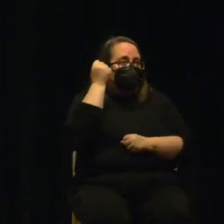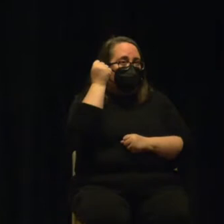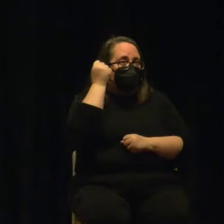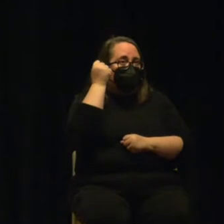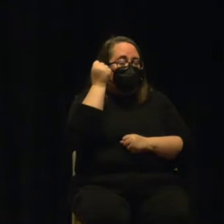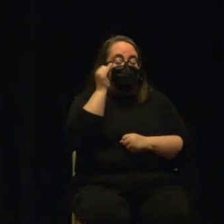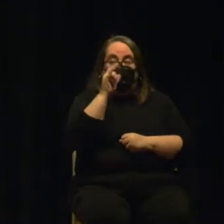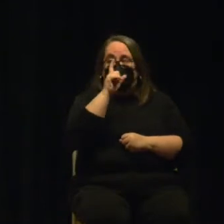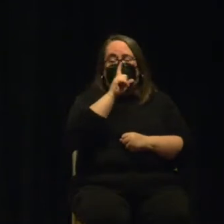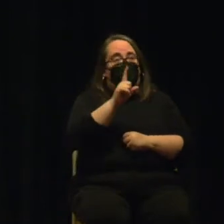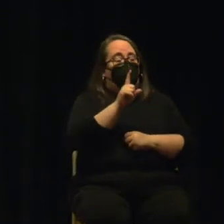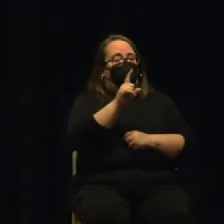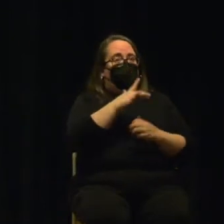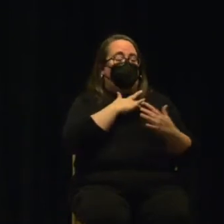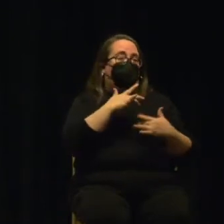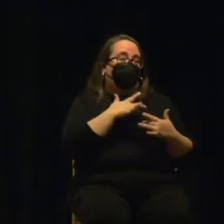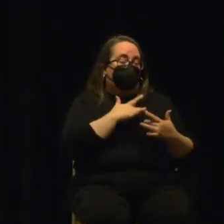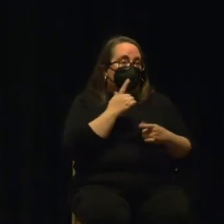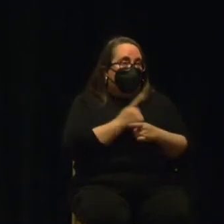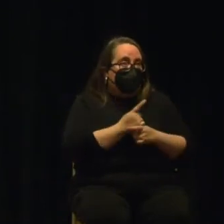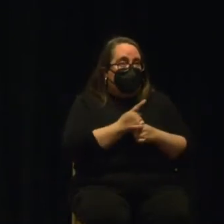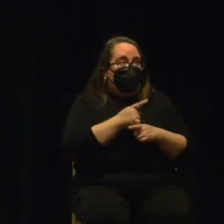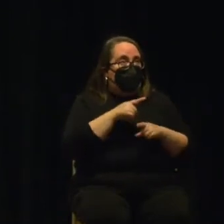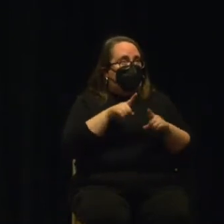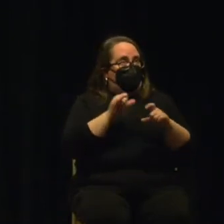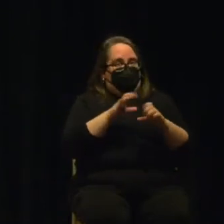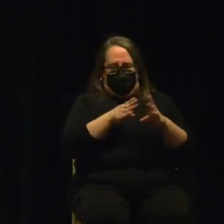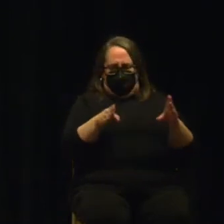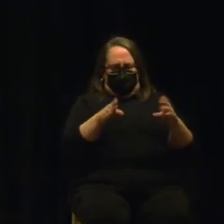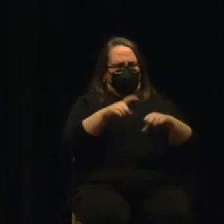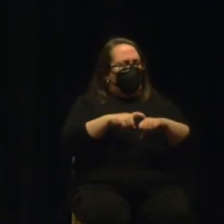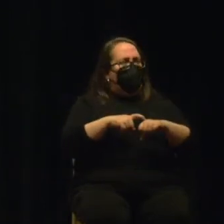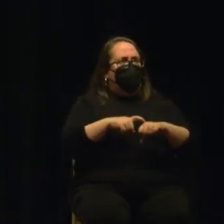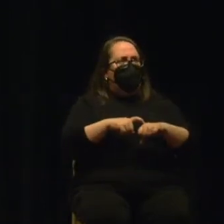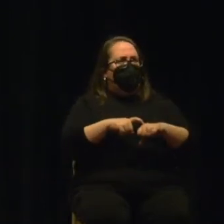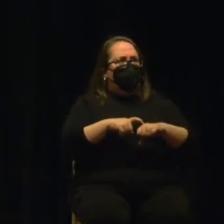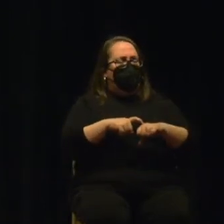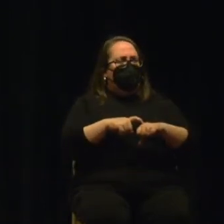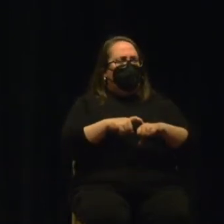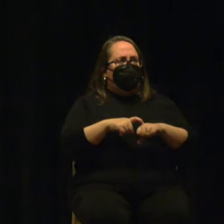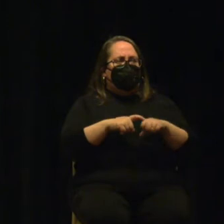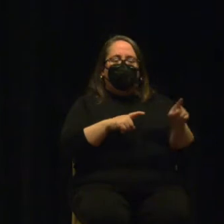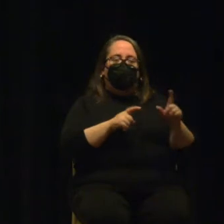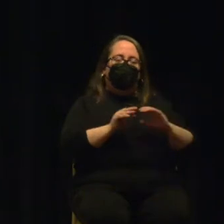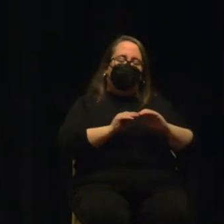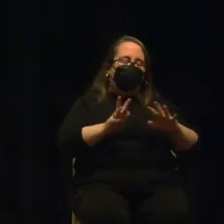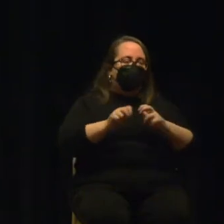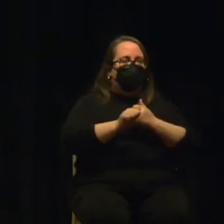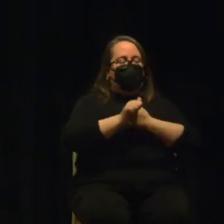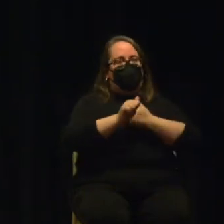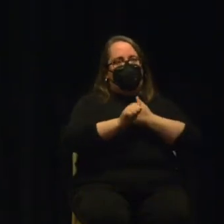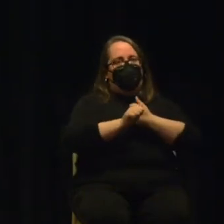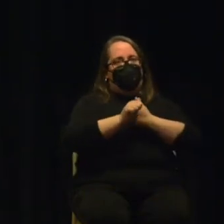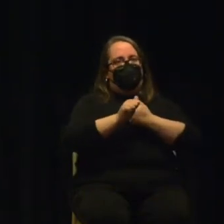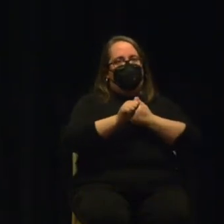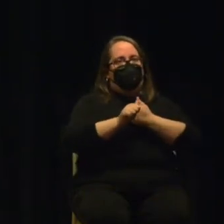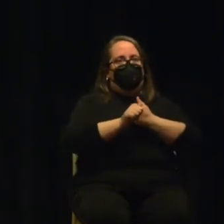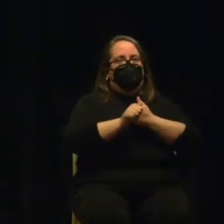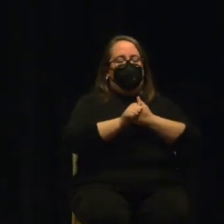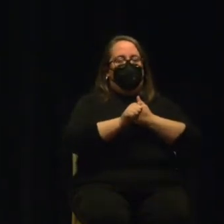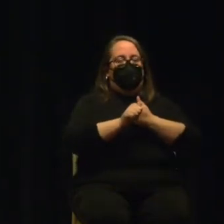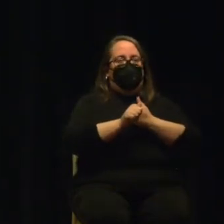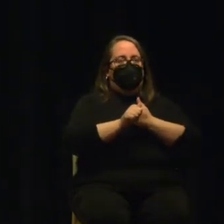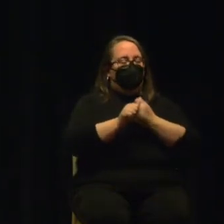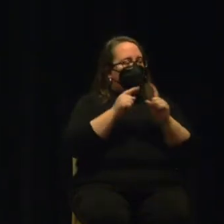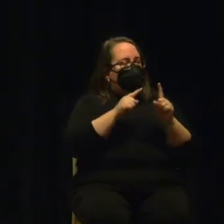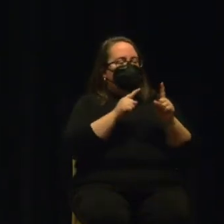that's a real concern, right? During this particular time, what makes a man who is an obvious threat? Mm-hmm. What makes a